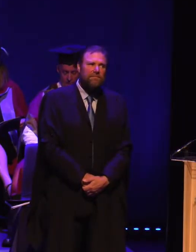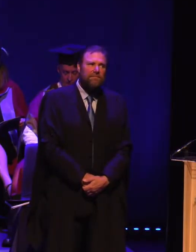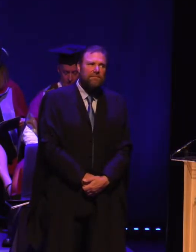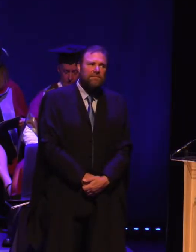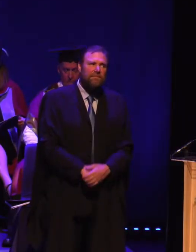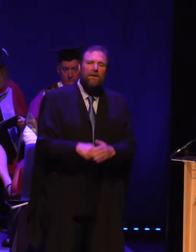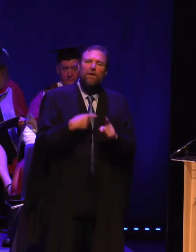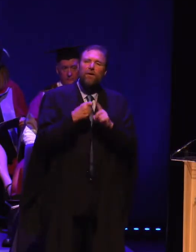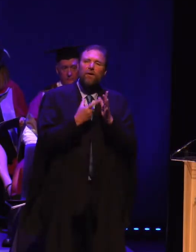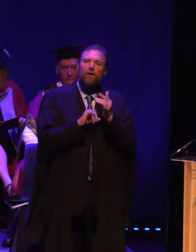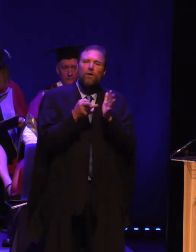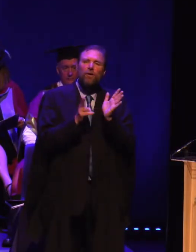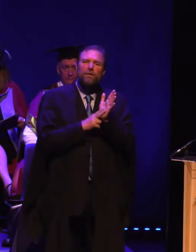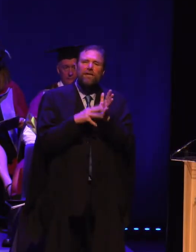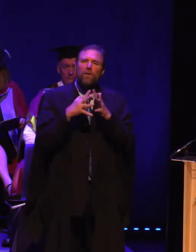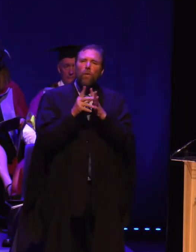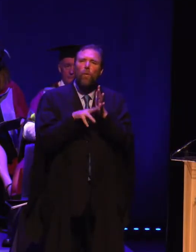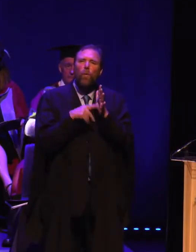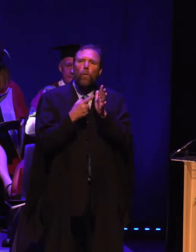Kirsten Winterburn.